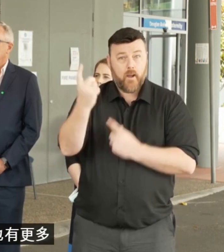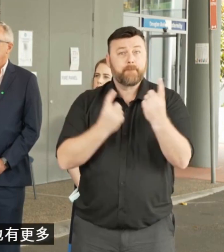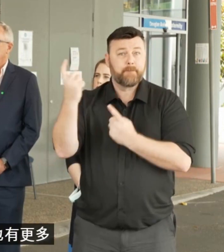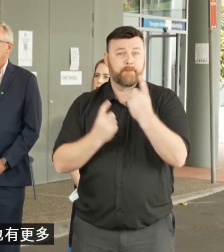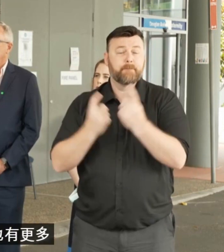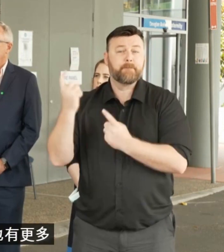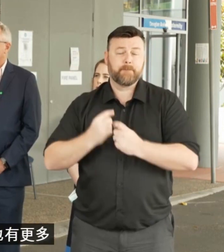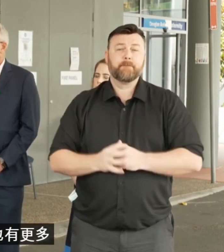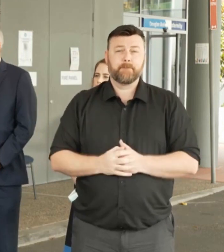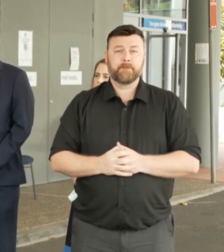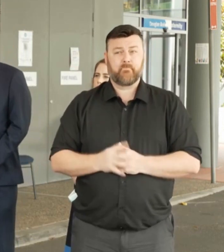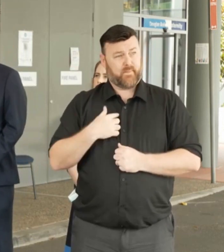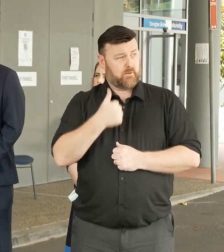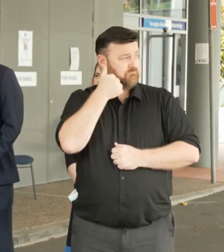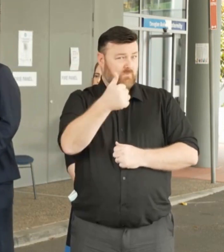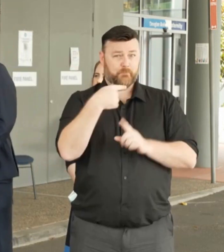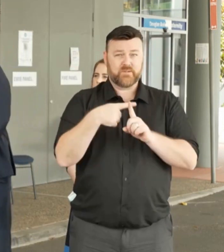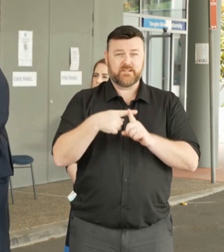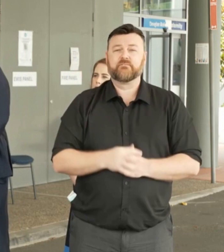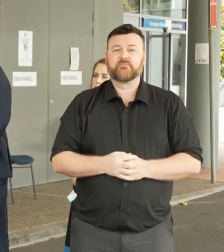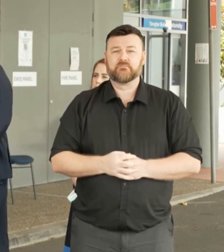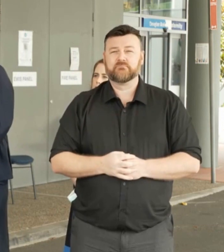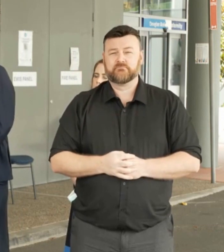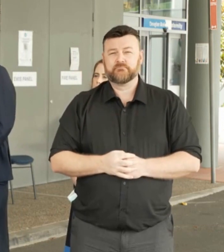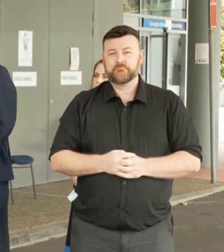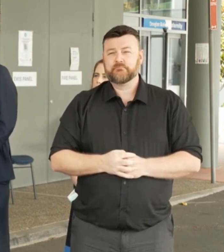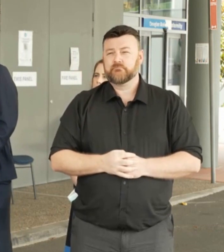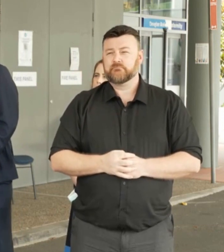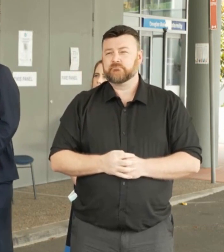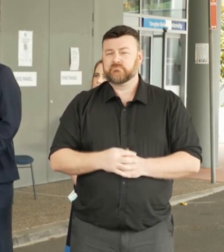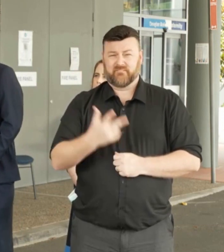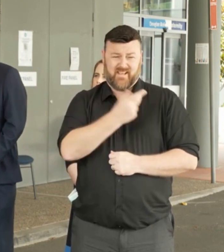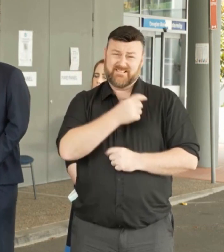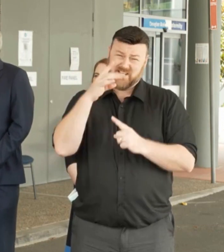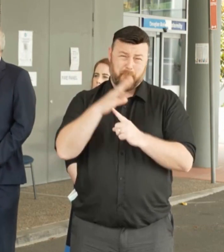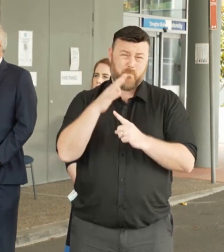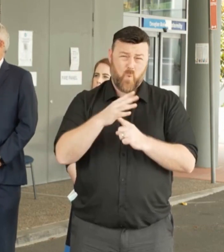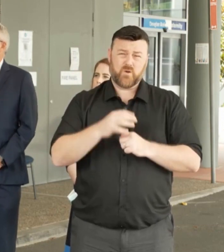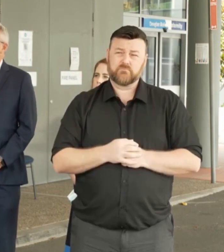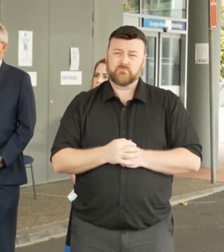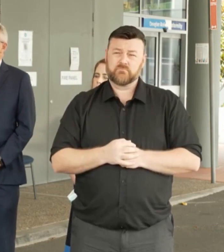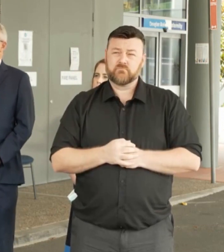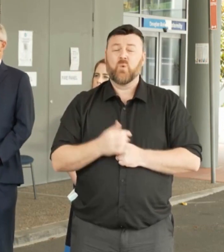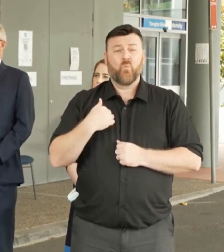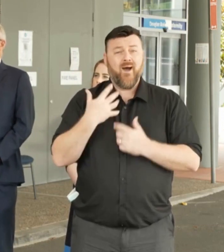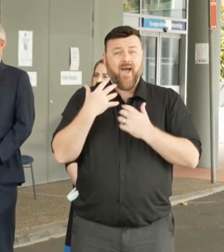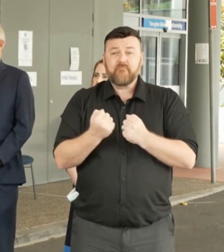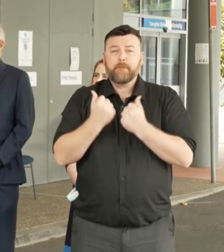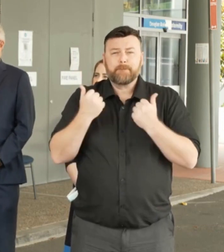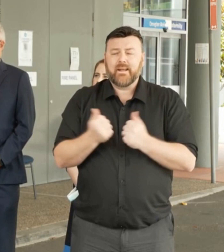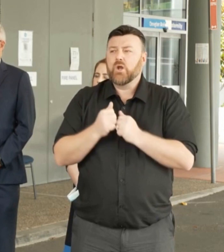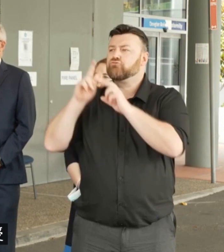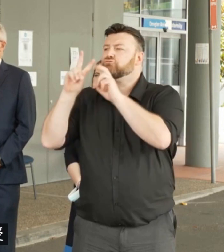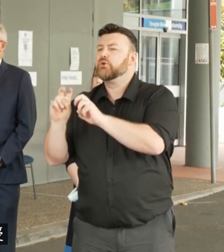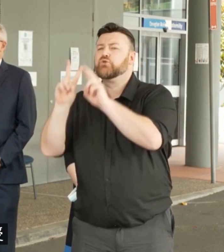little uptick there. Every vaccination counts. And while we're still waiting for the many studies that are occurring across the world